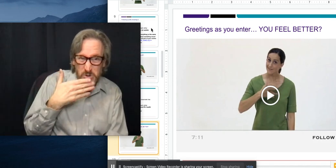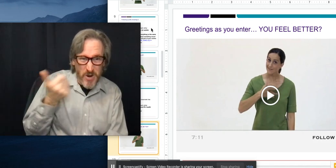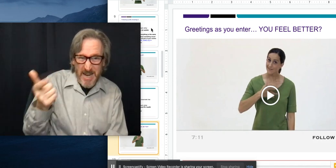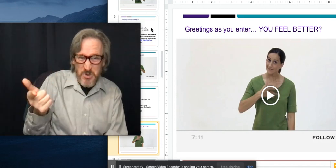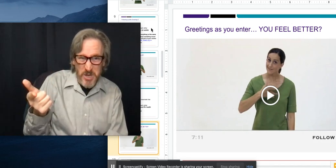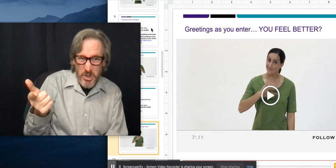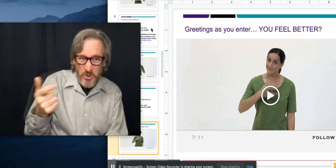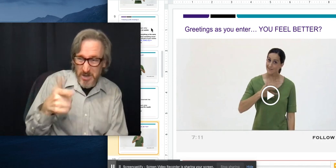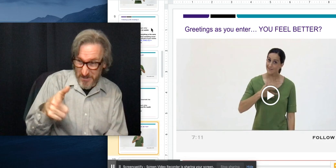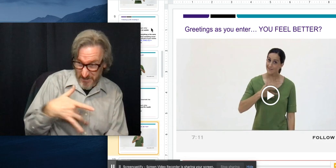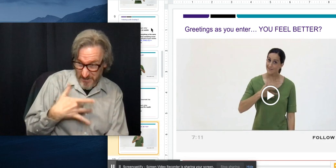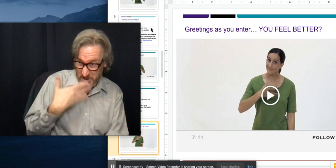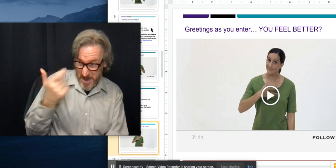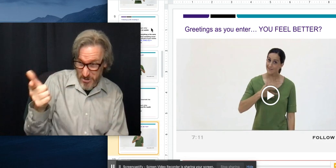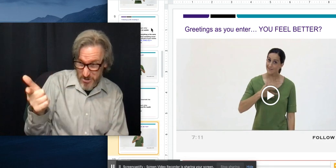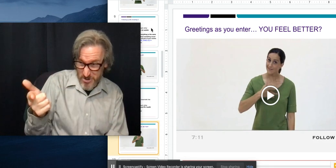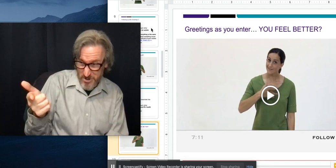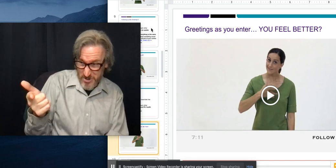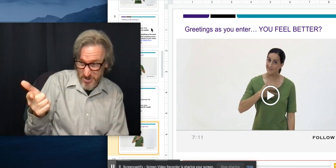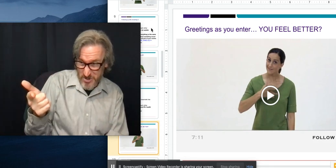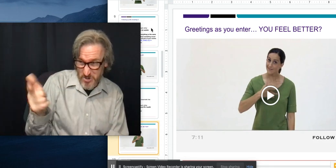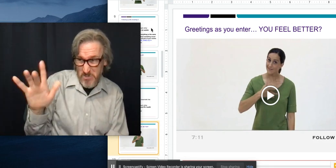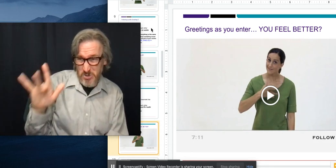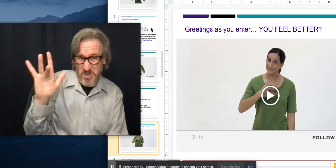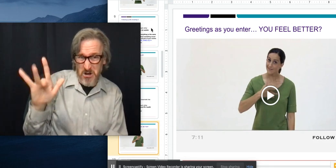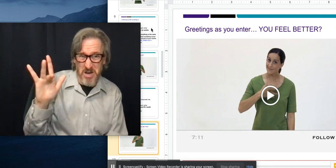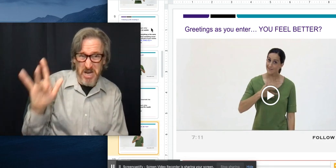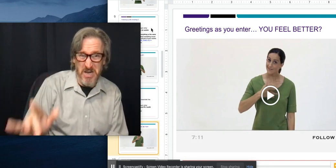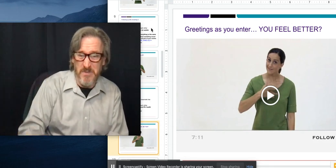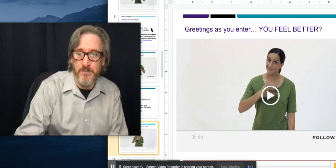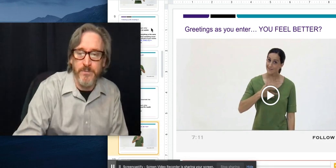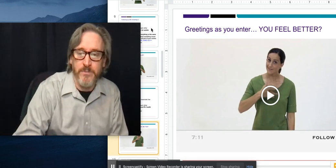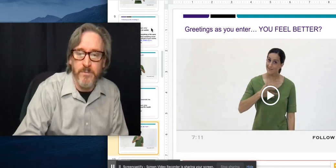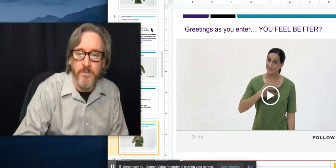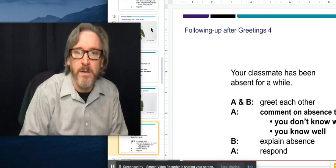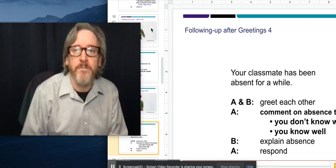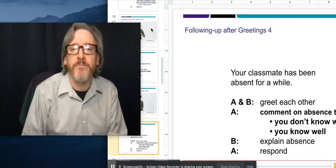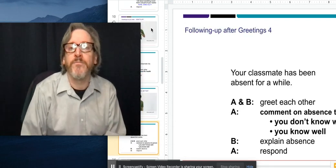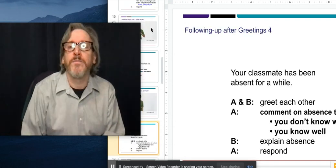And it goes right into a you. Feel better? I'm so sorry.